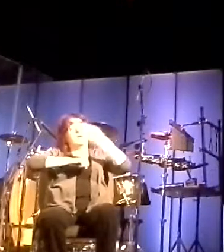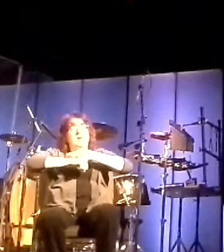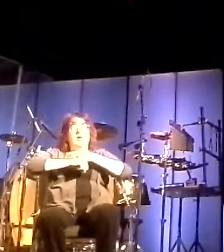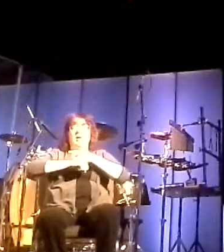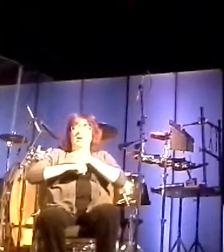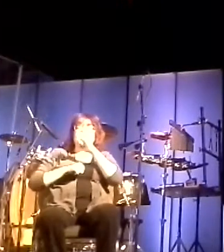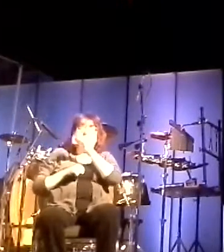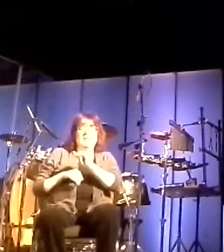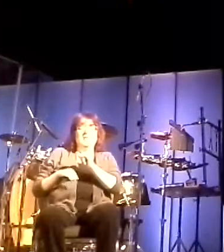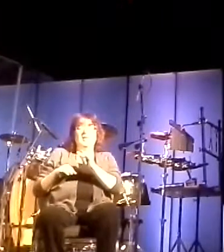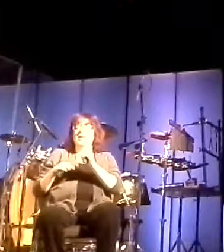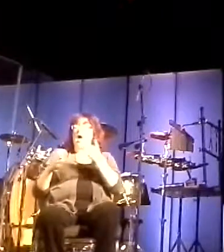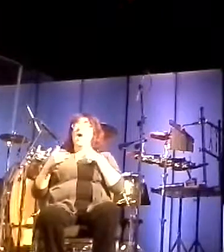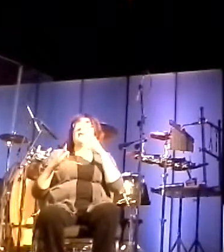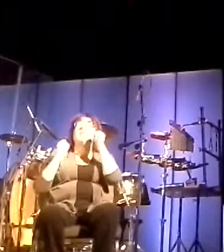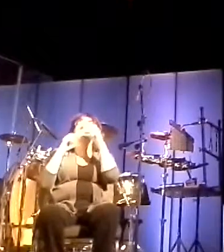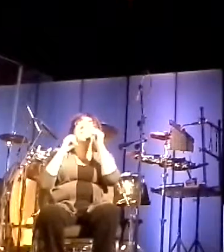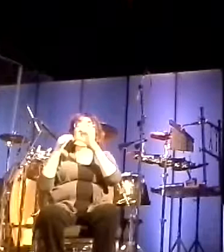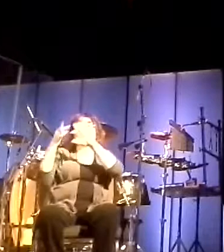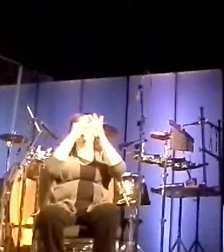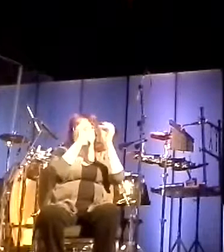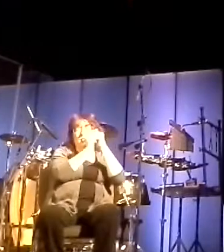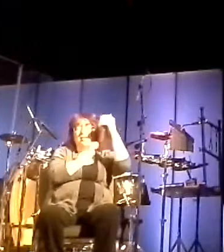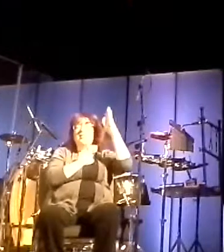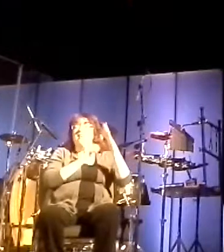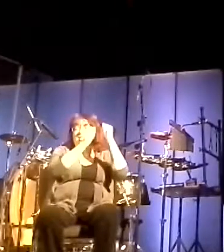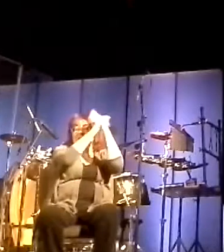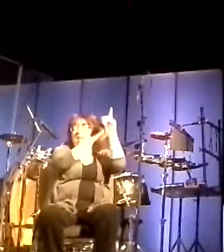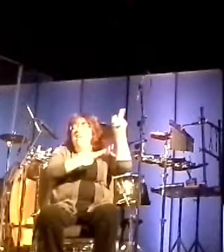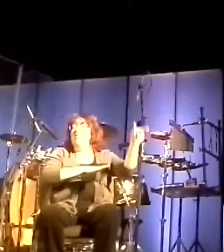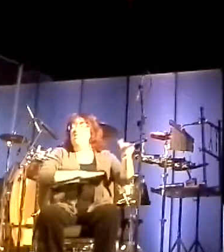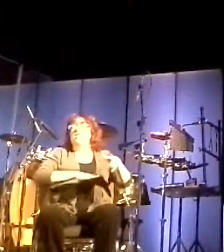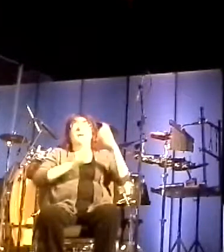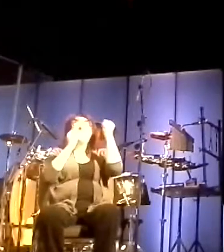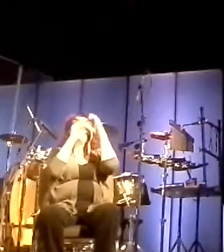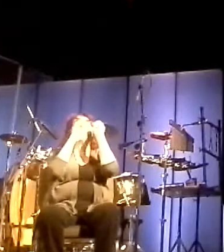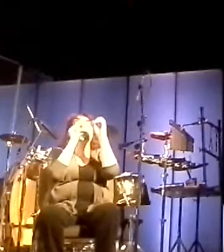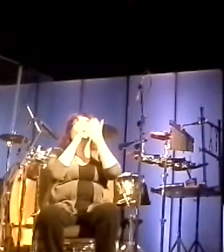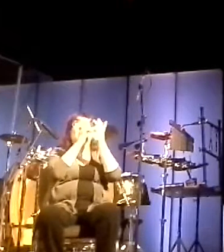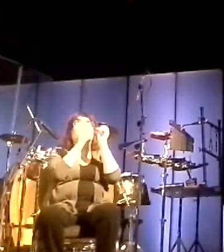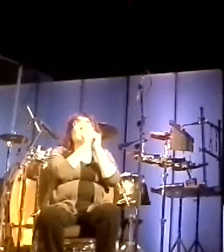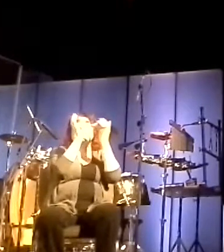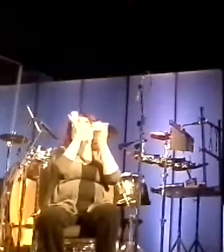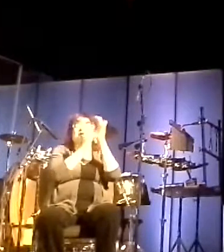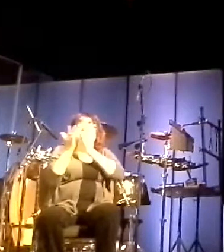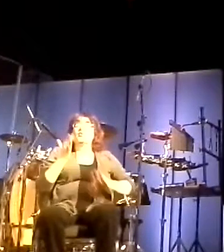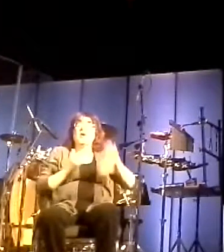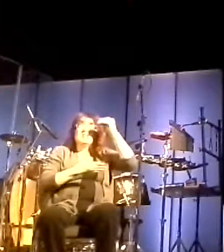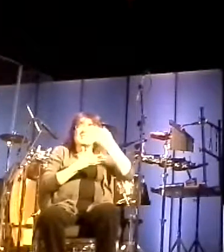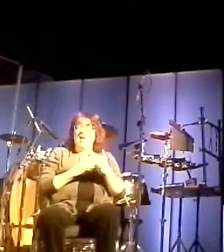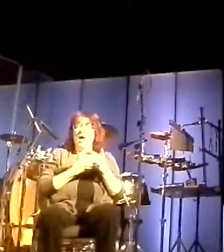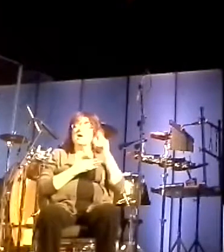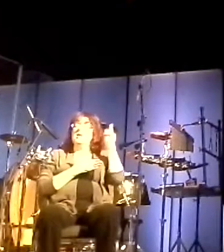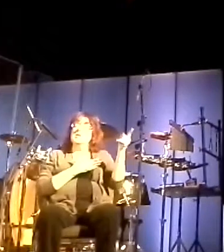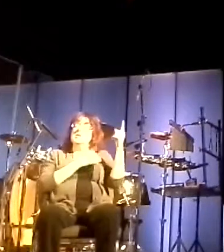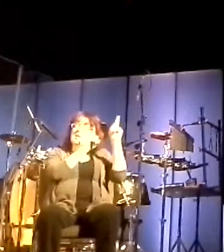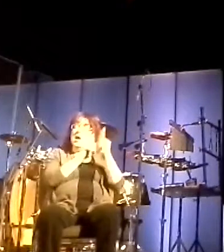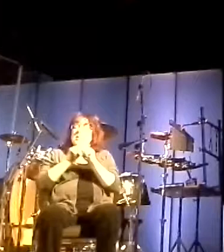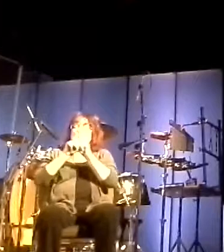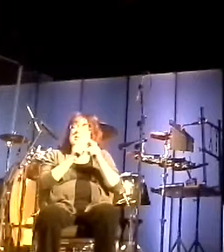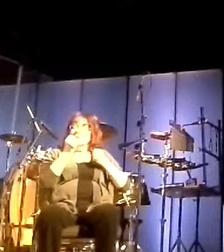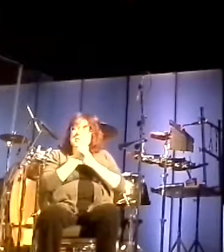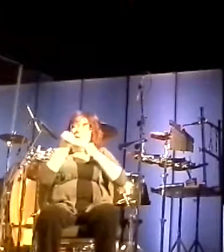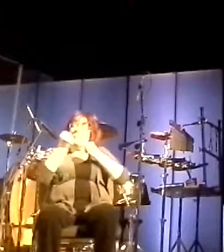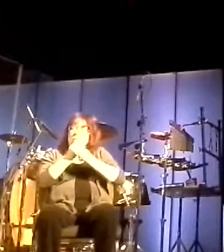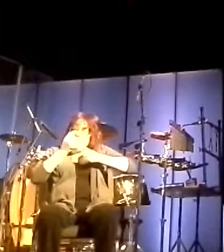day. But Timothy, I have this amazing relationship with God the Father. I have this amazing relationship with Jesus Christ, his son. And he has walked me through all